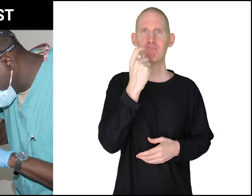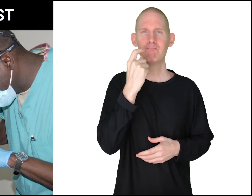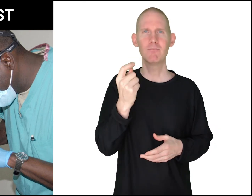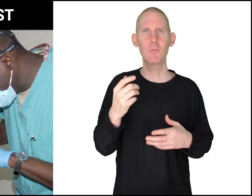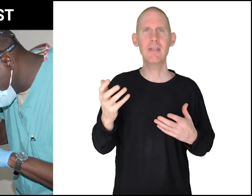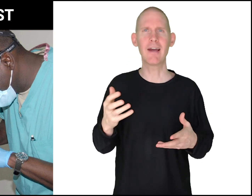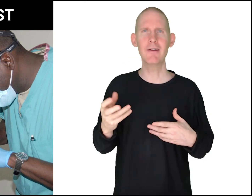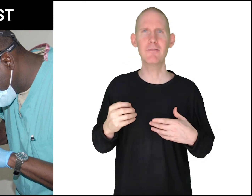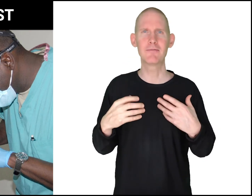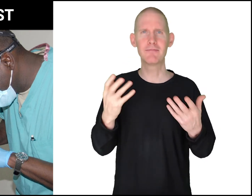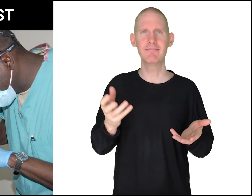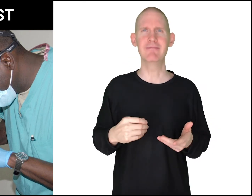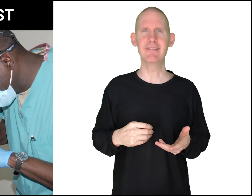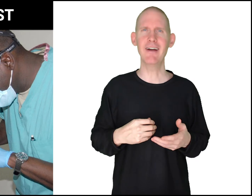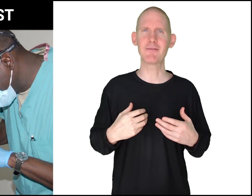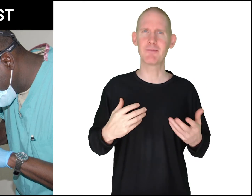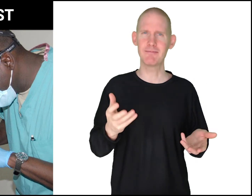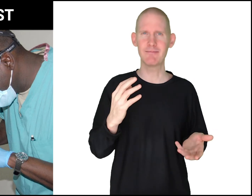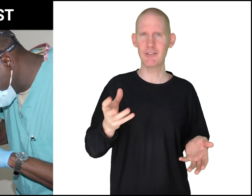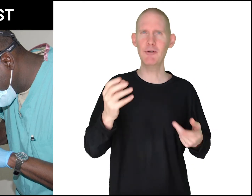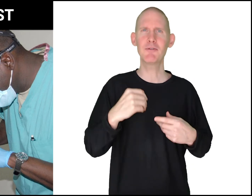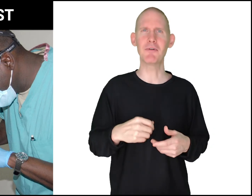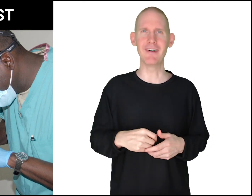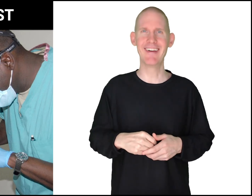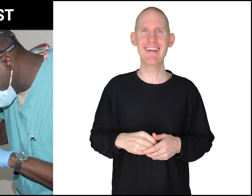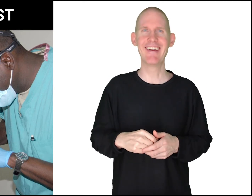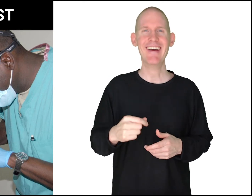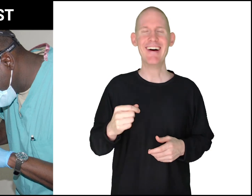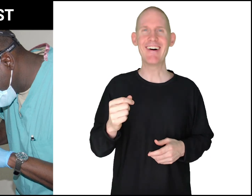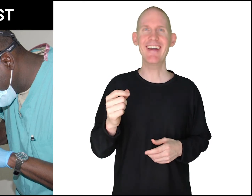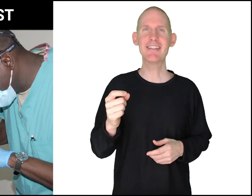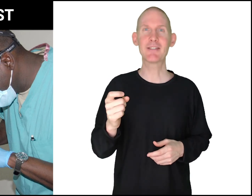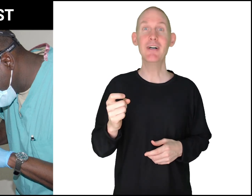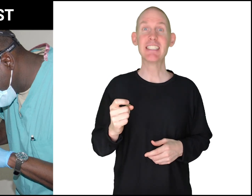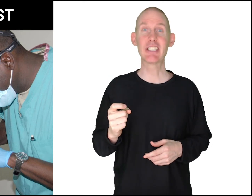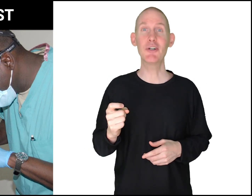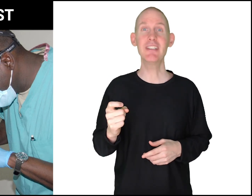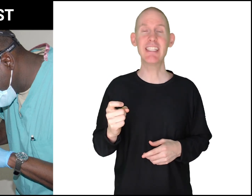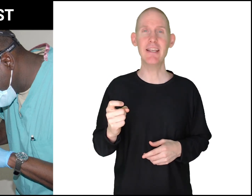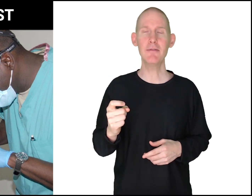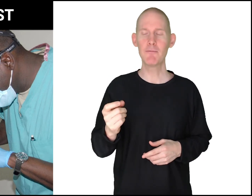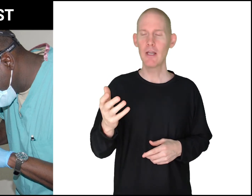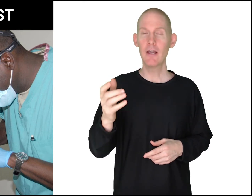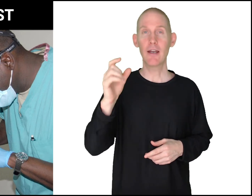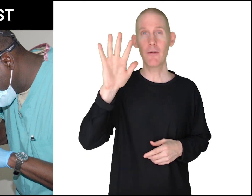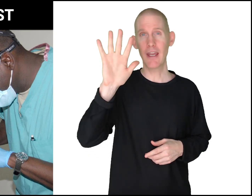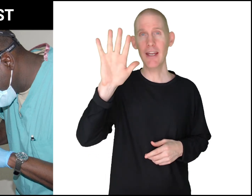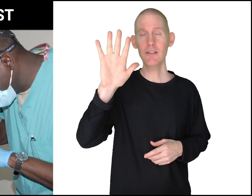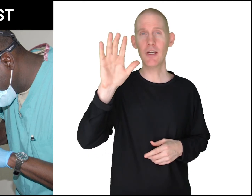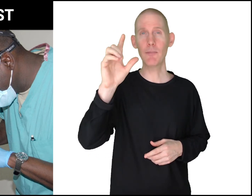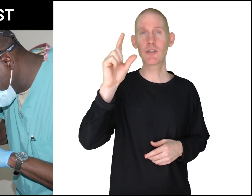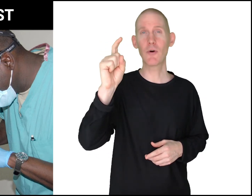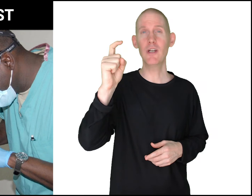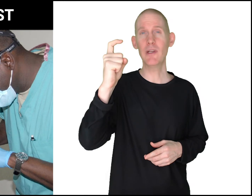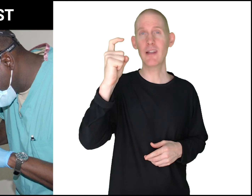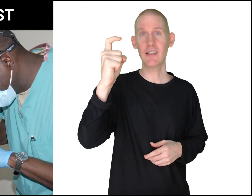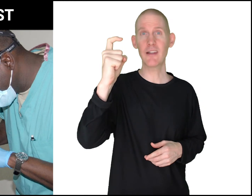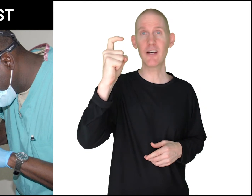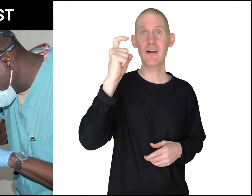would be kind of not useful. Okay, so show your teeth. Now the hand shape is going to be like the letter